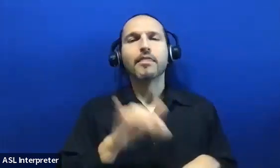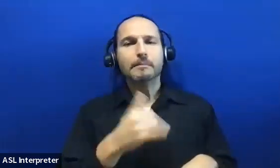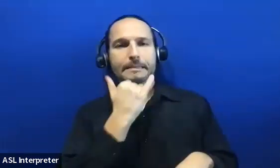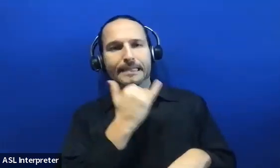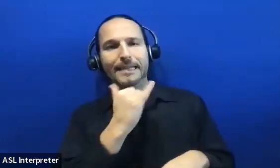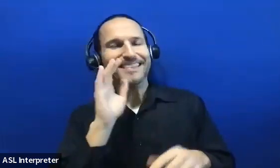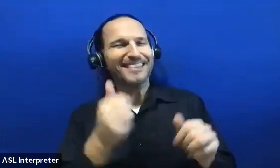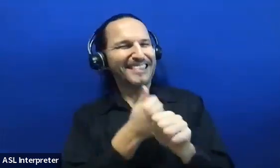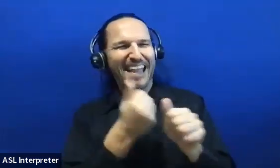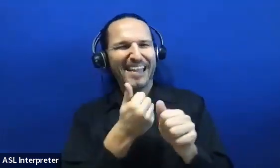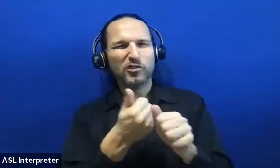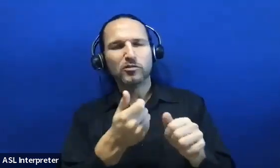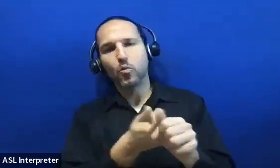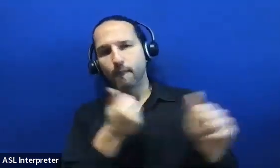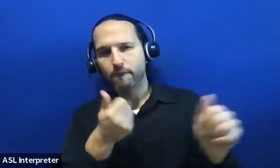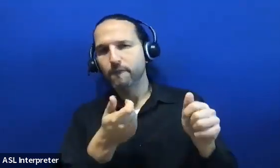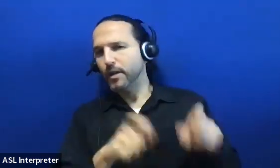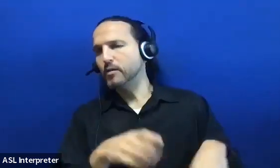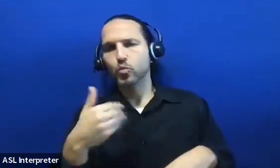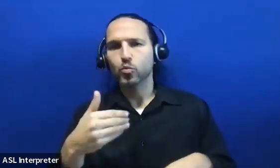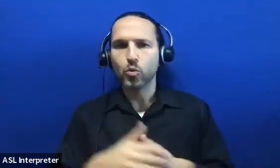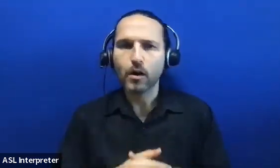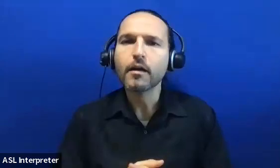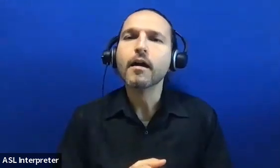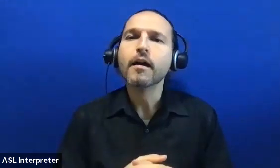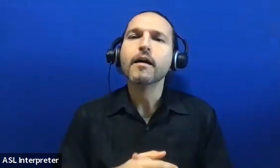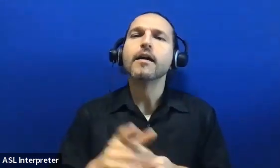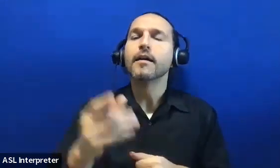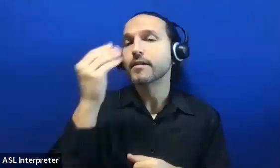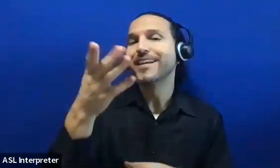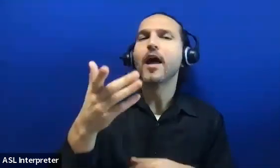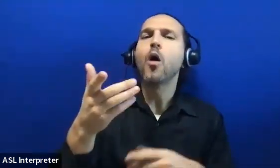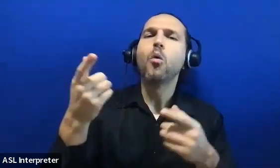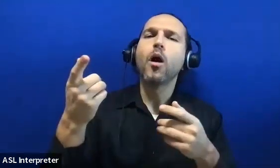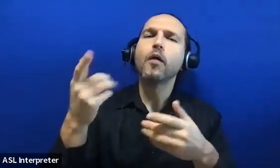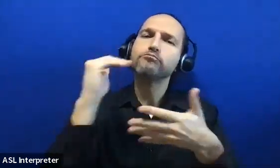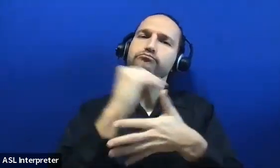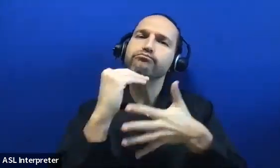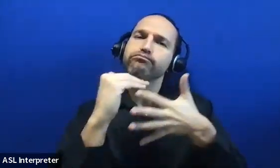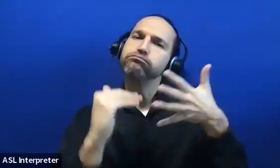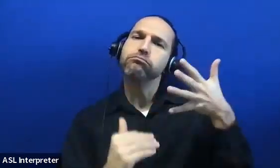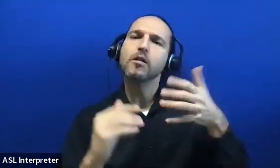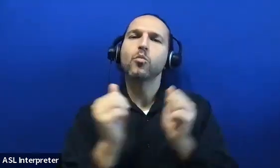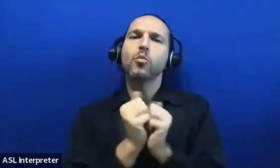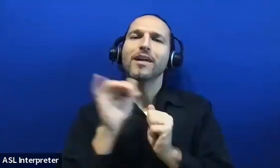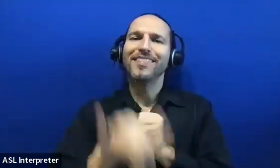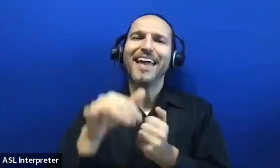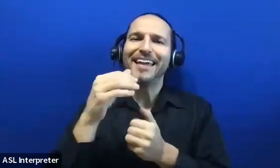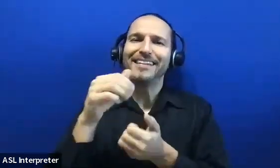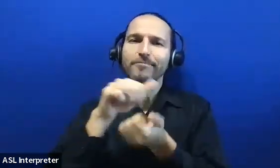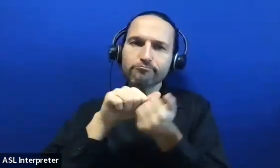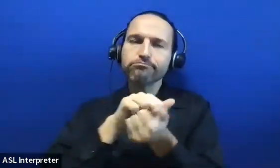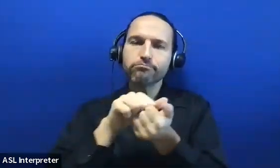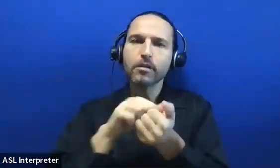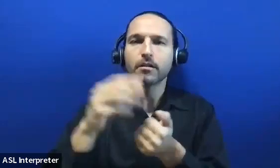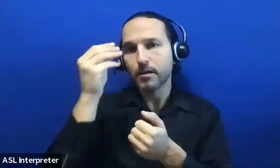what happens when we eat during normal feeding and swallowing. There are lots of different steps to this process. So step 1 is